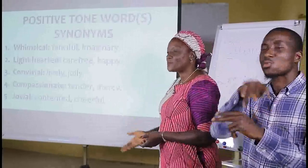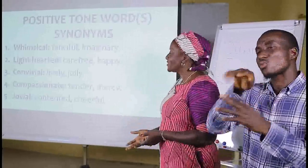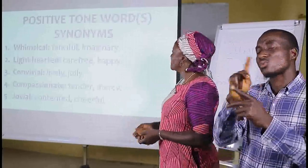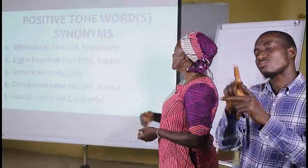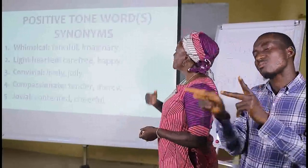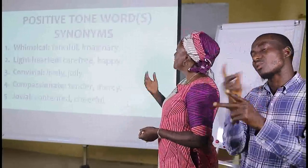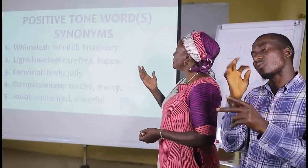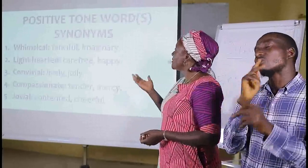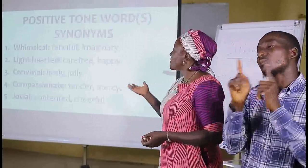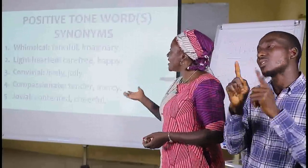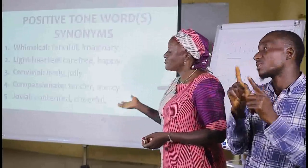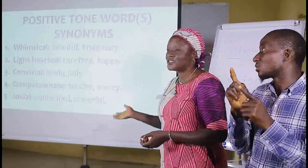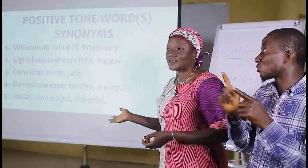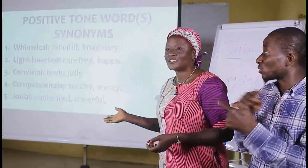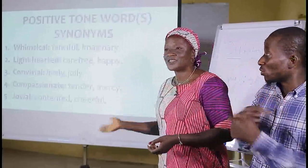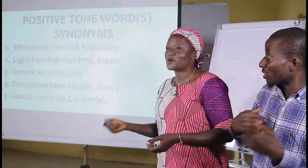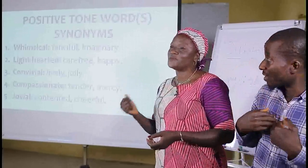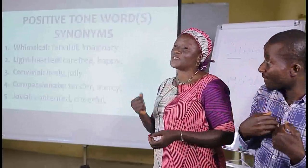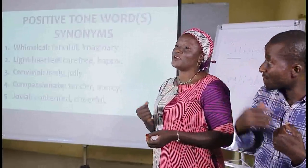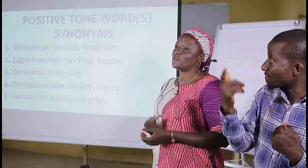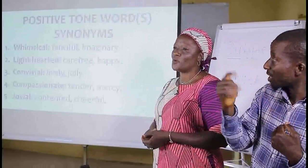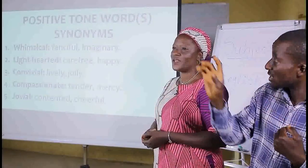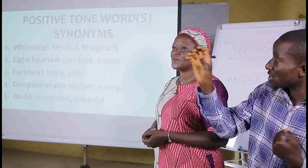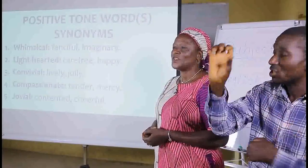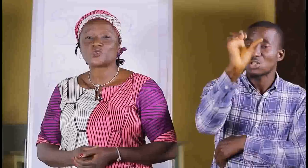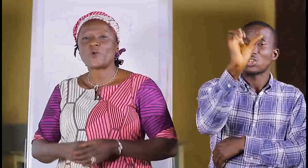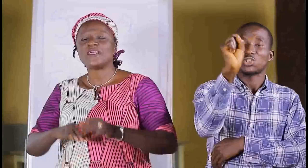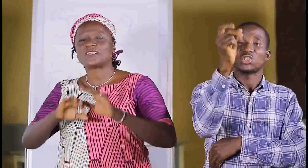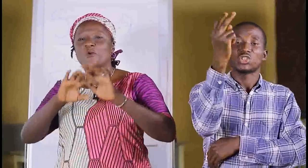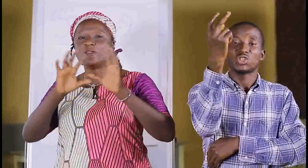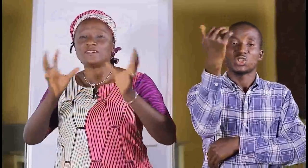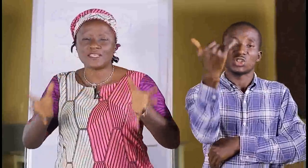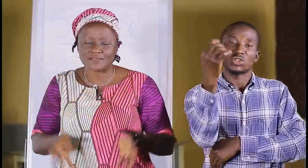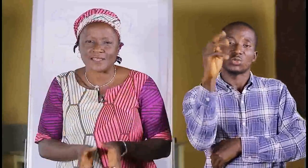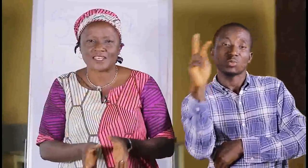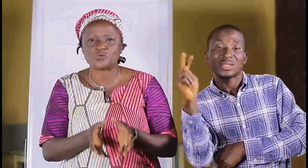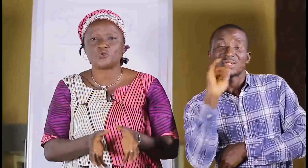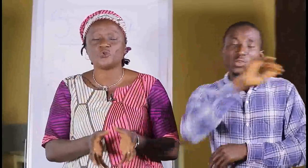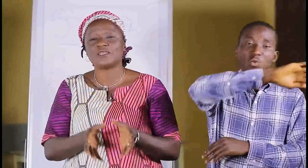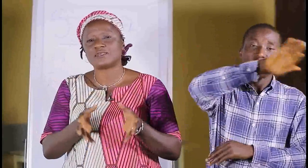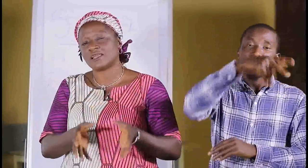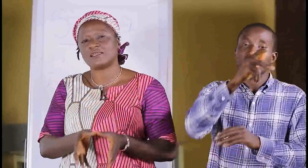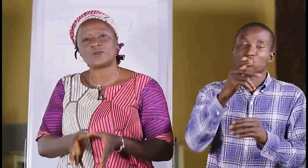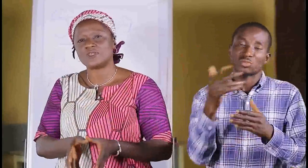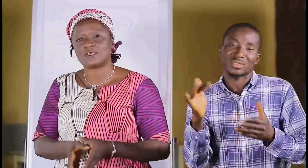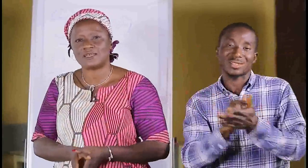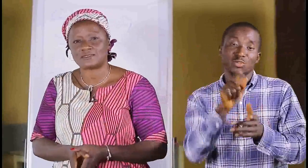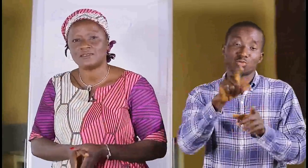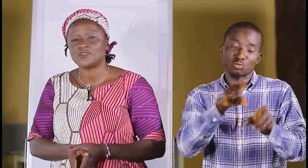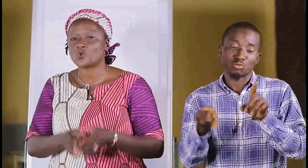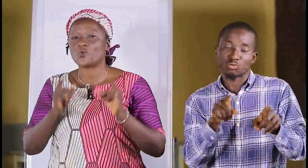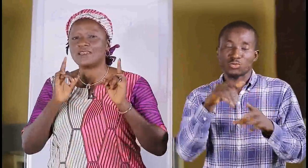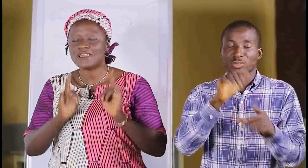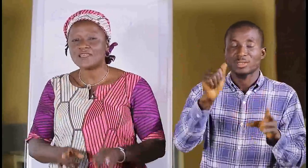figurative expressions. Today we have the synonyms here flowing. So it's a holistic thing that you do in the language